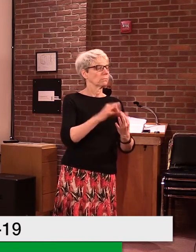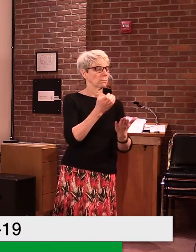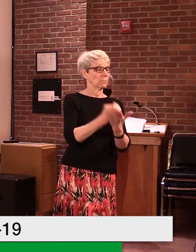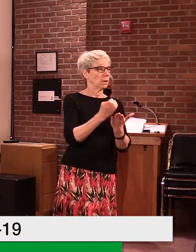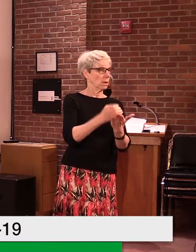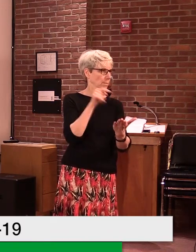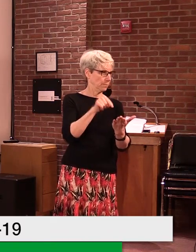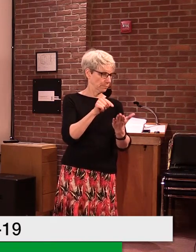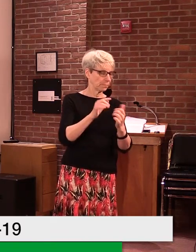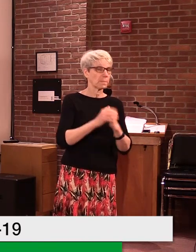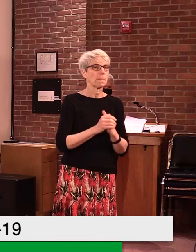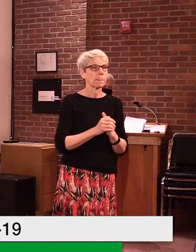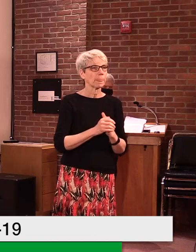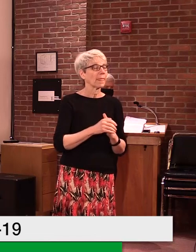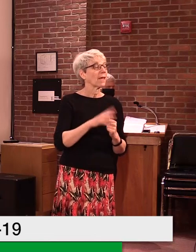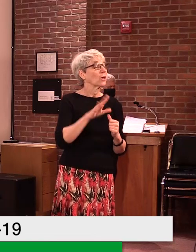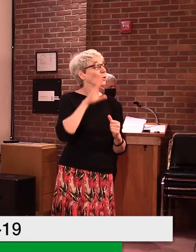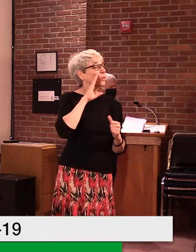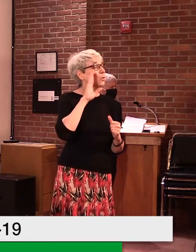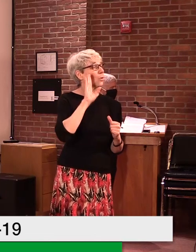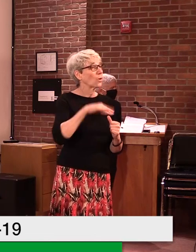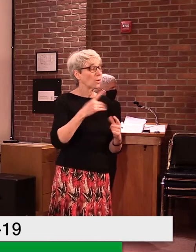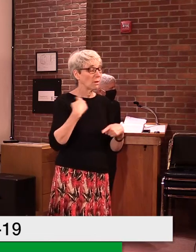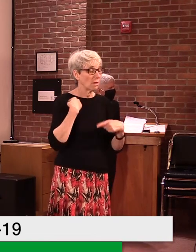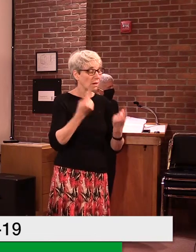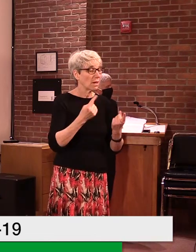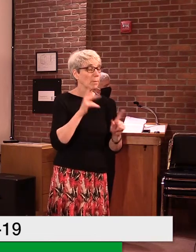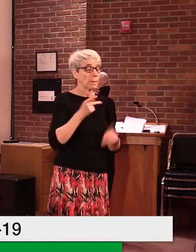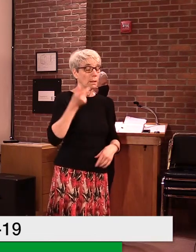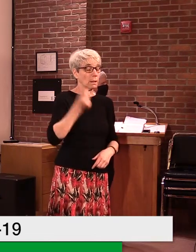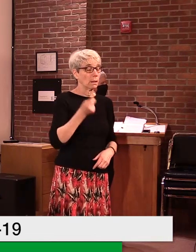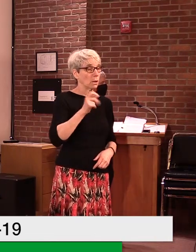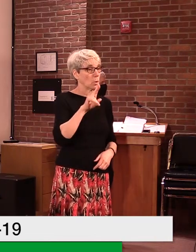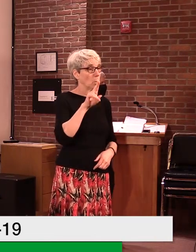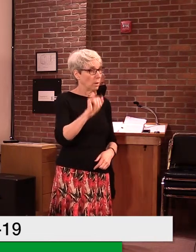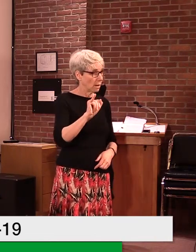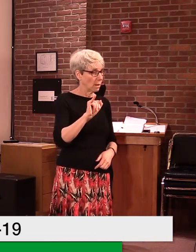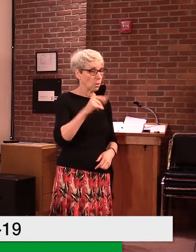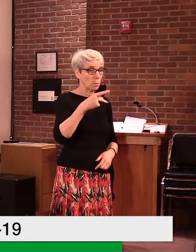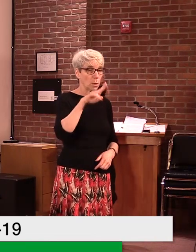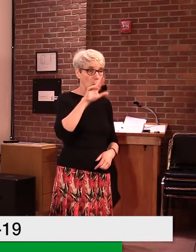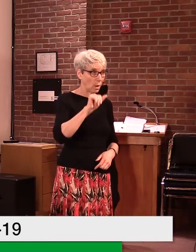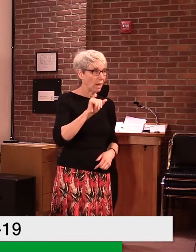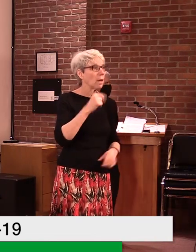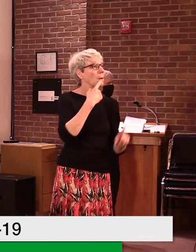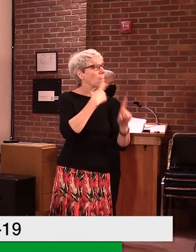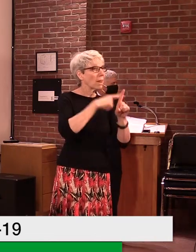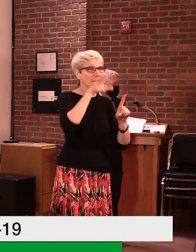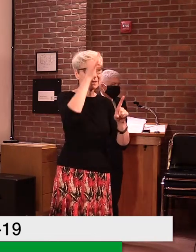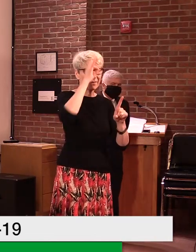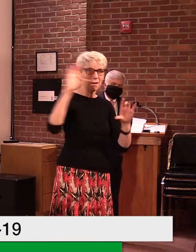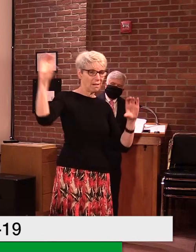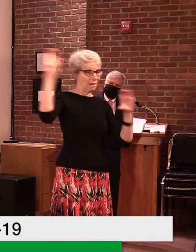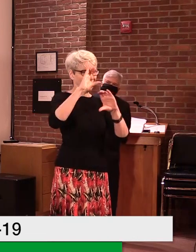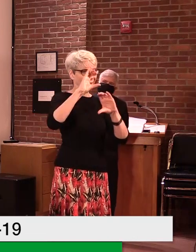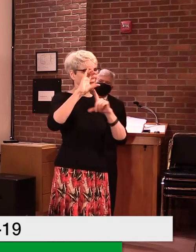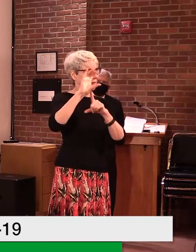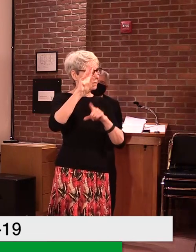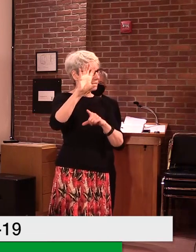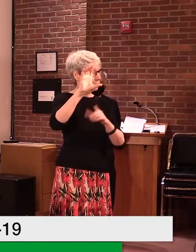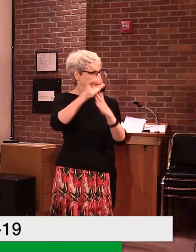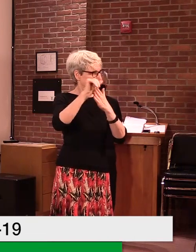the $600 federal unemployment supplement is going away this week, so it's going to start not arriving next